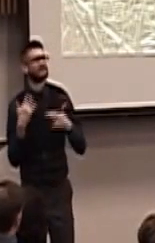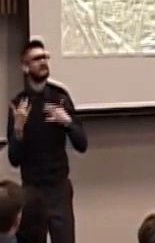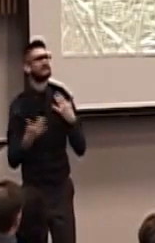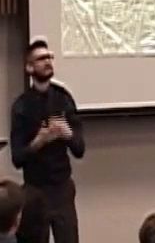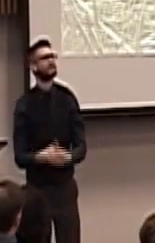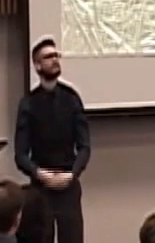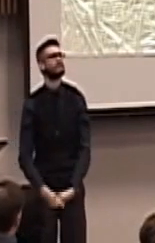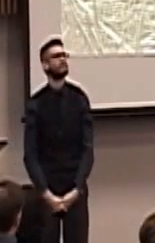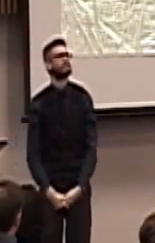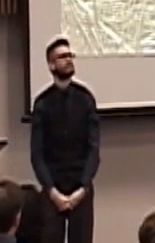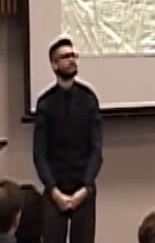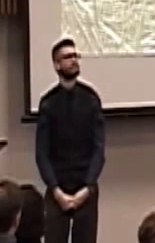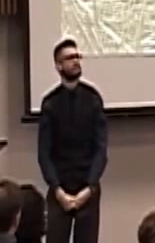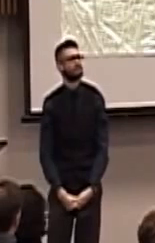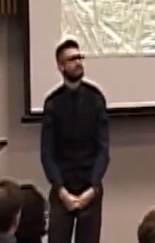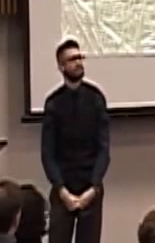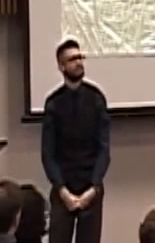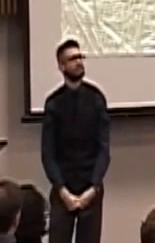So,